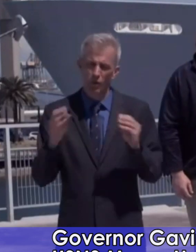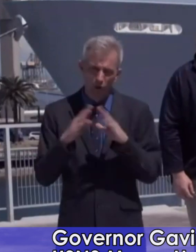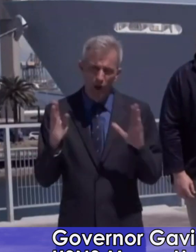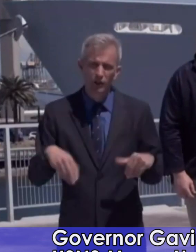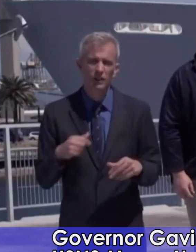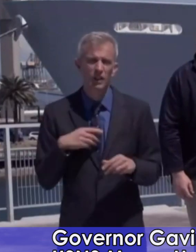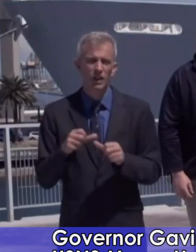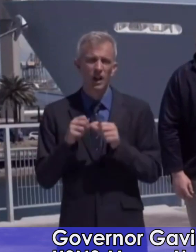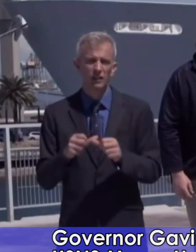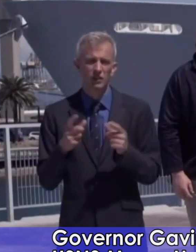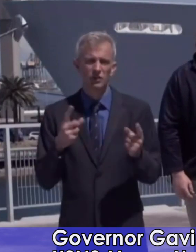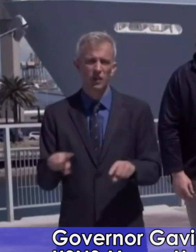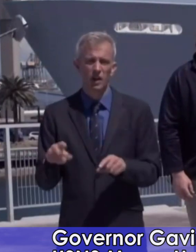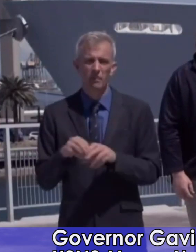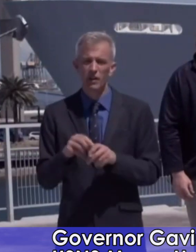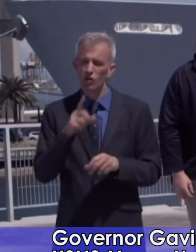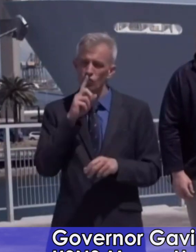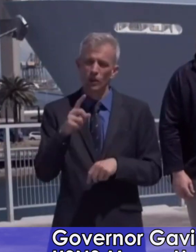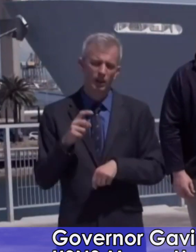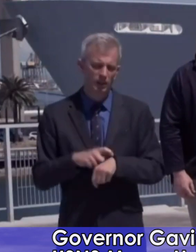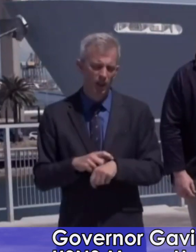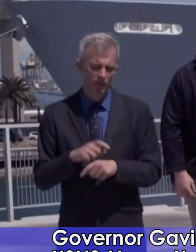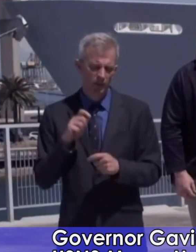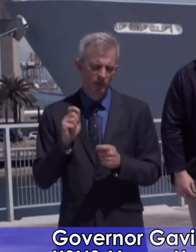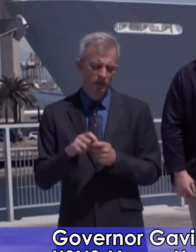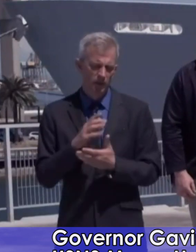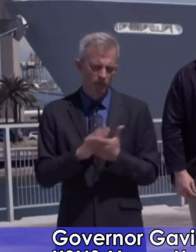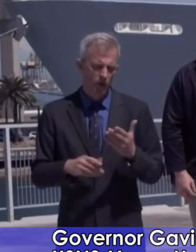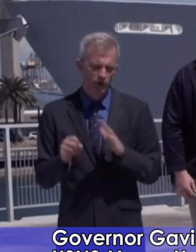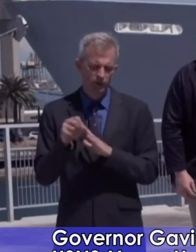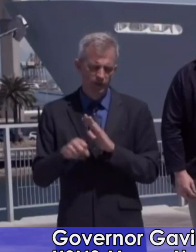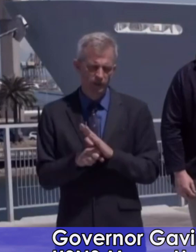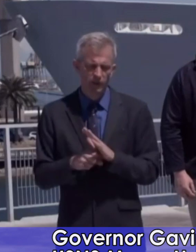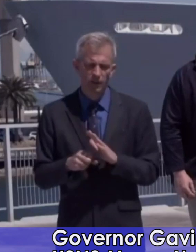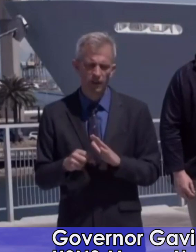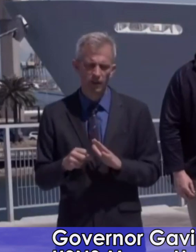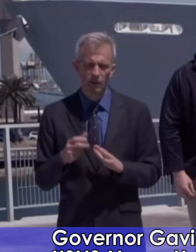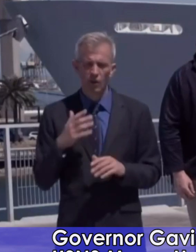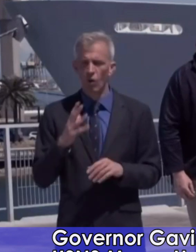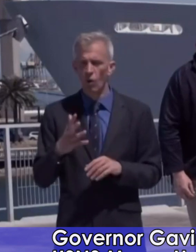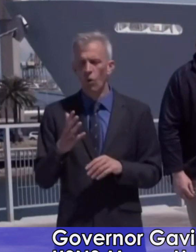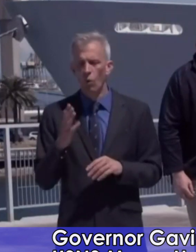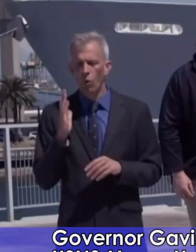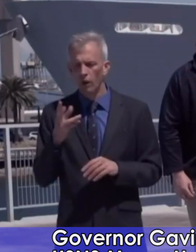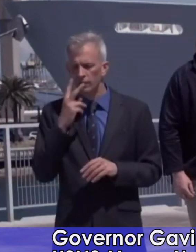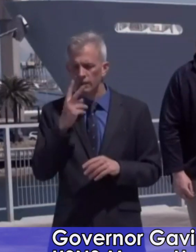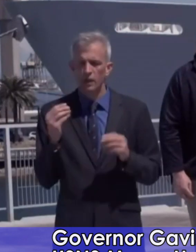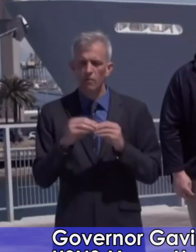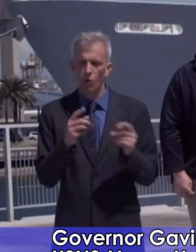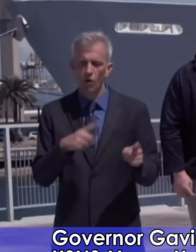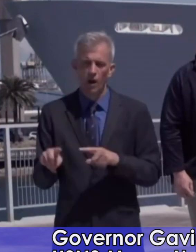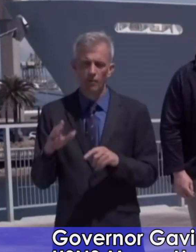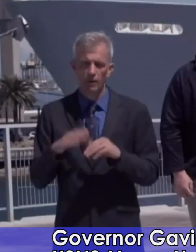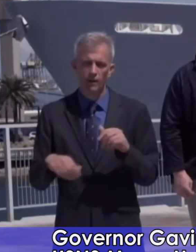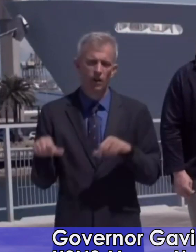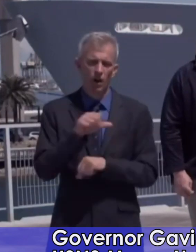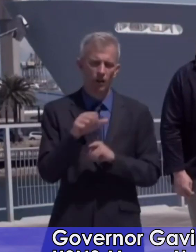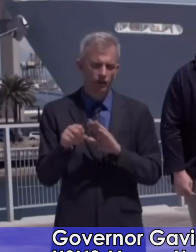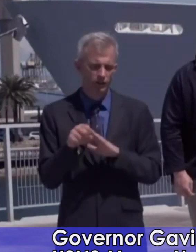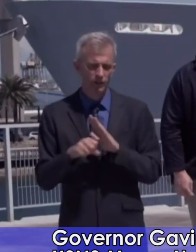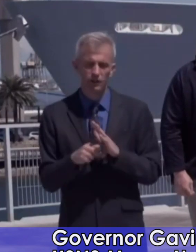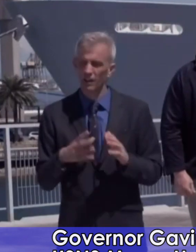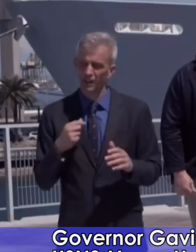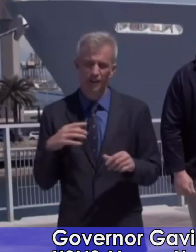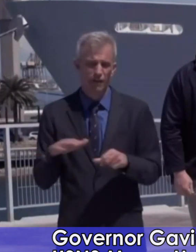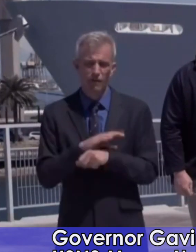happen in real time. Certain parts of the state, we're seeing more happening than other parts, and I've got a full-time team doing